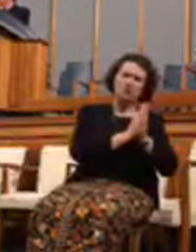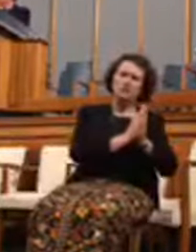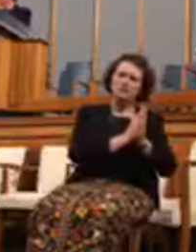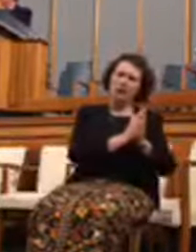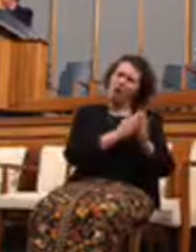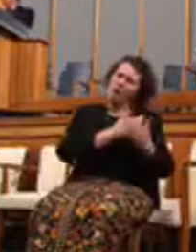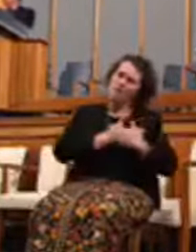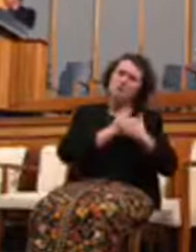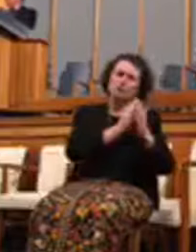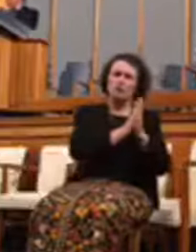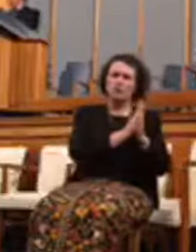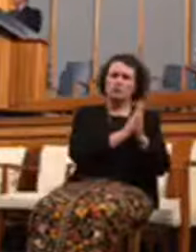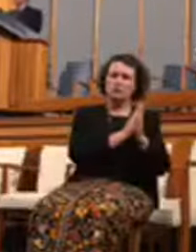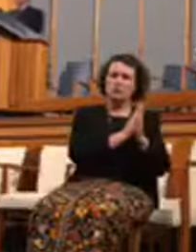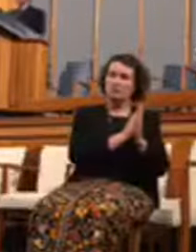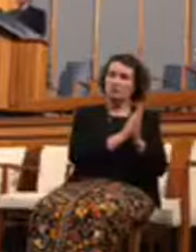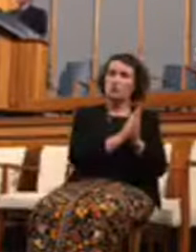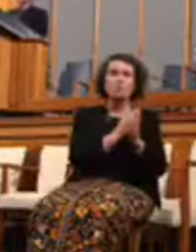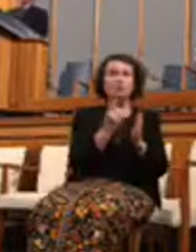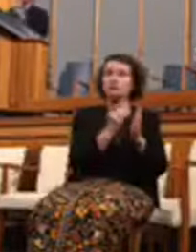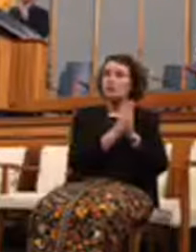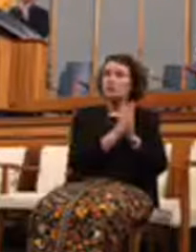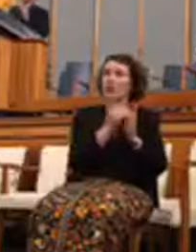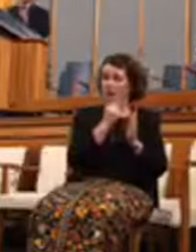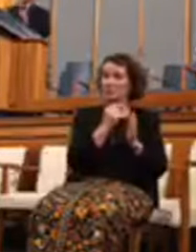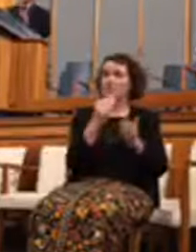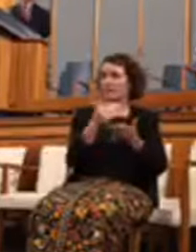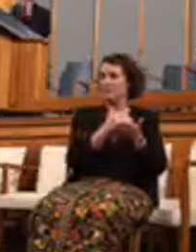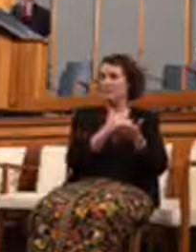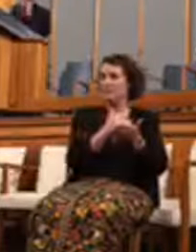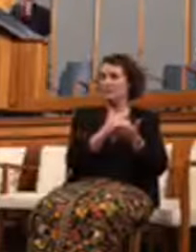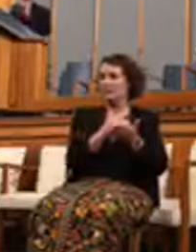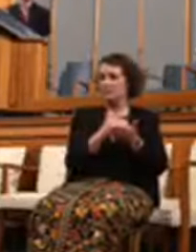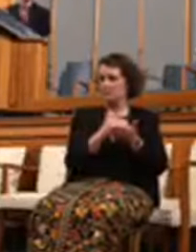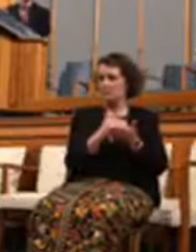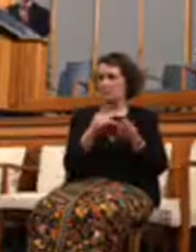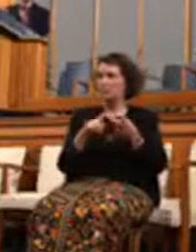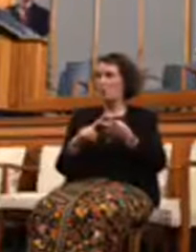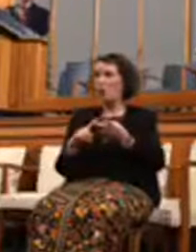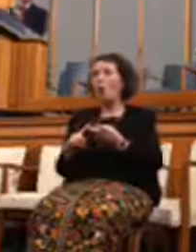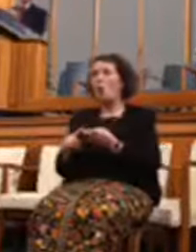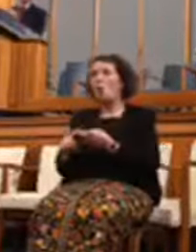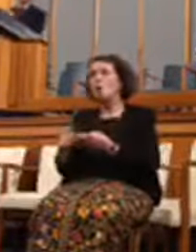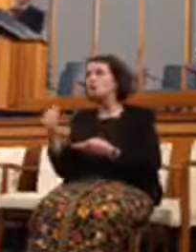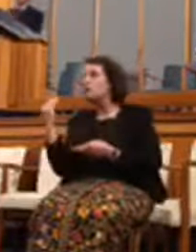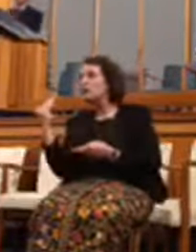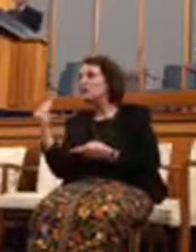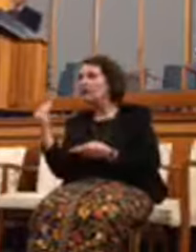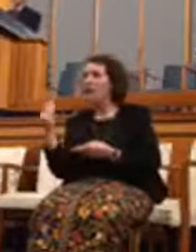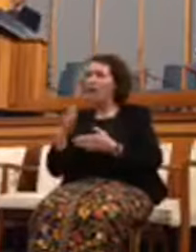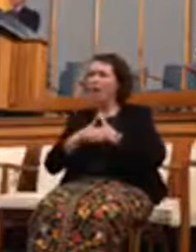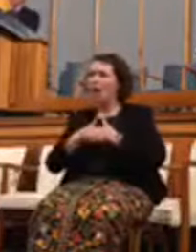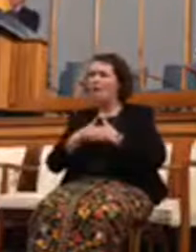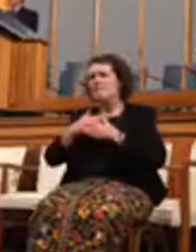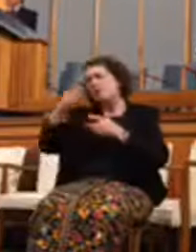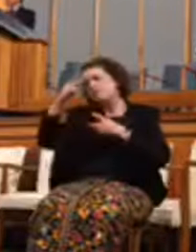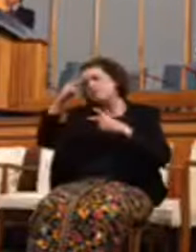and me, actually. So salvation is available to all men. Not that all men will be